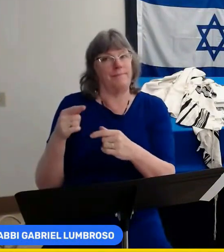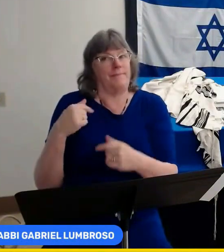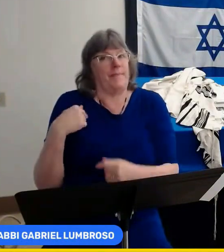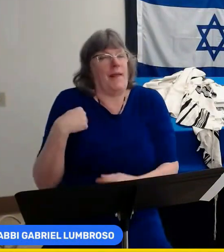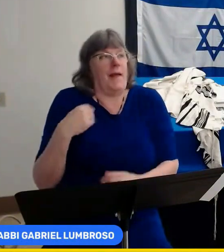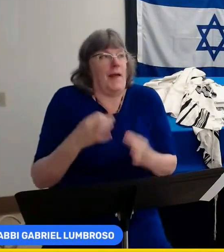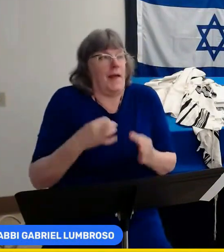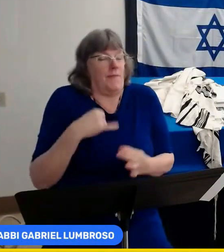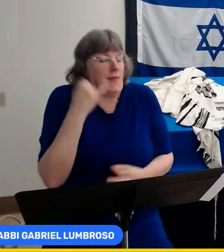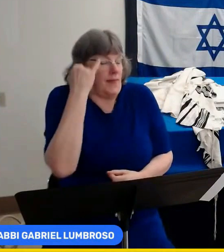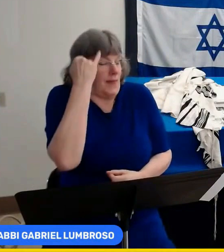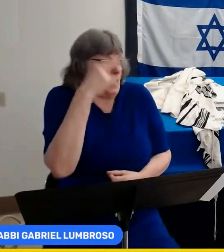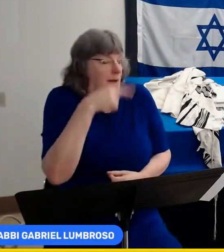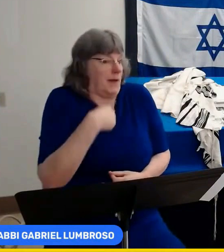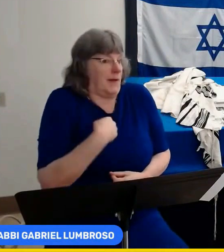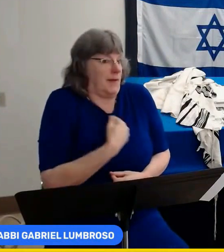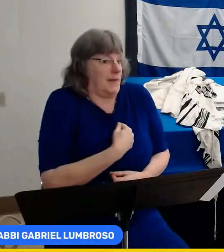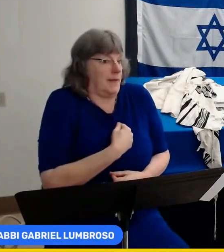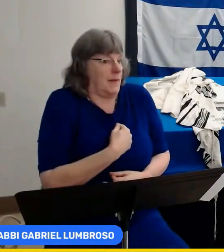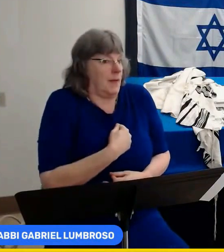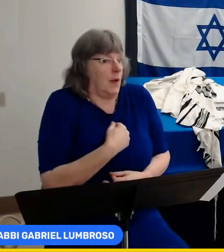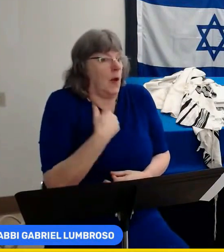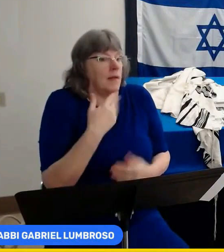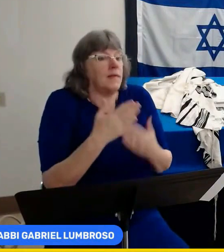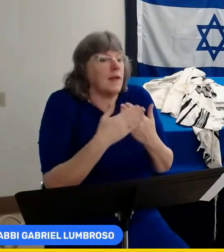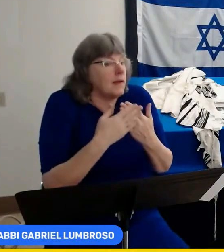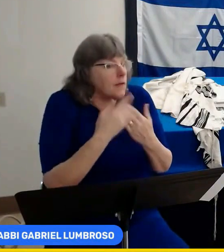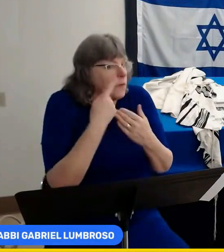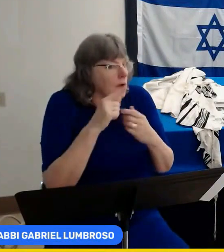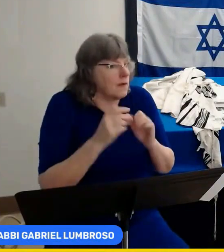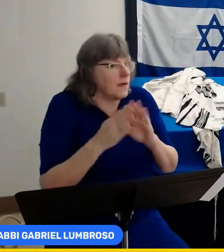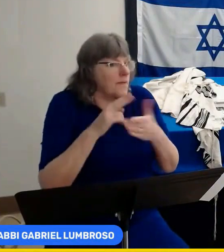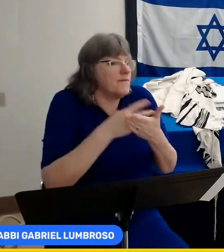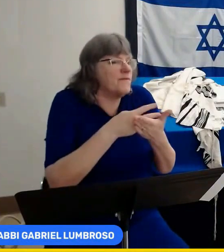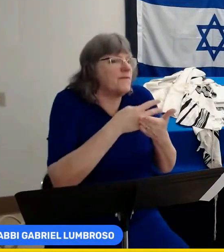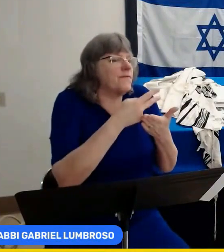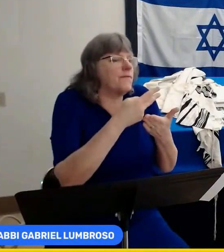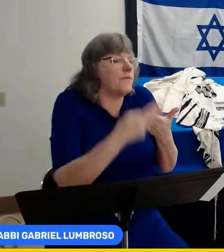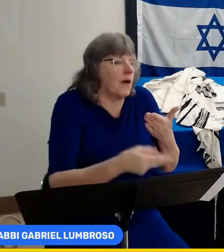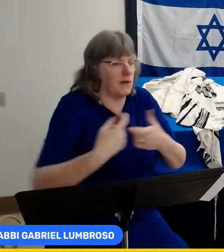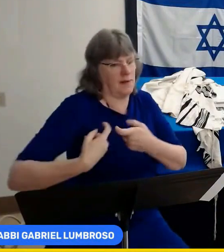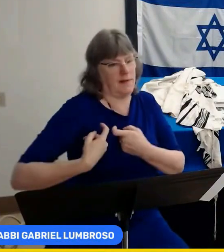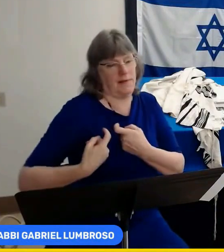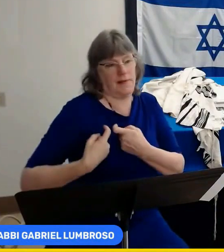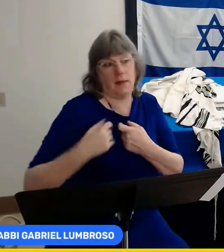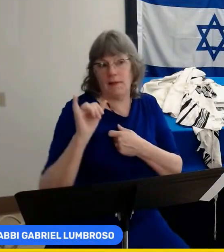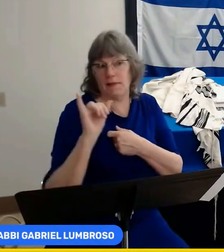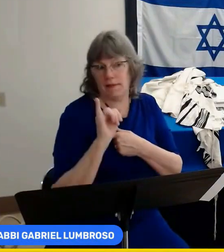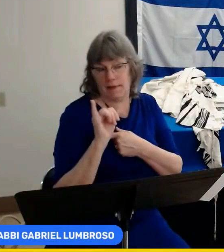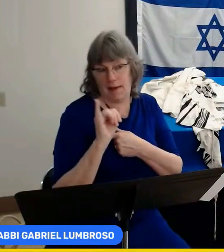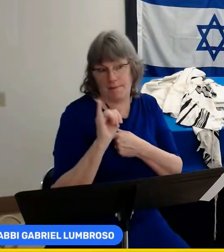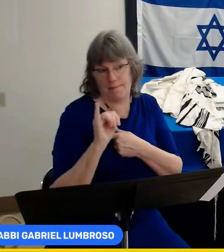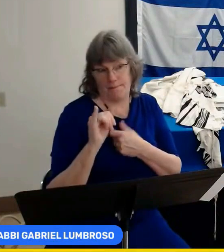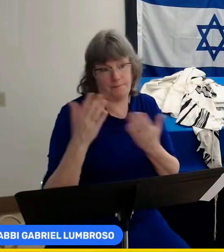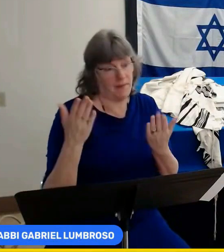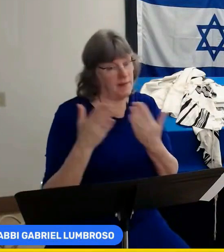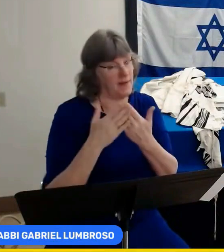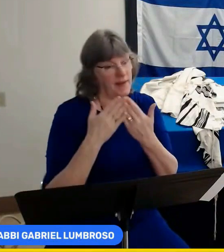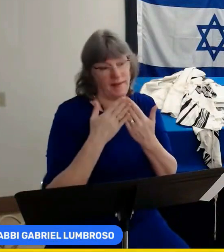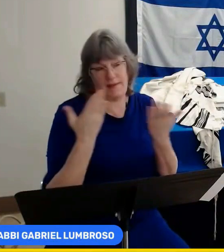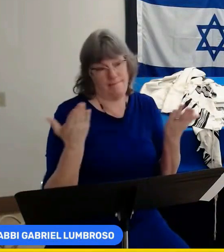old baggage that we came with. They were just reacting to what they knew. They went to their